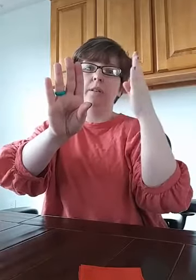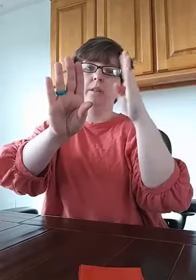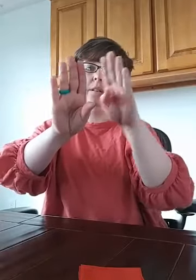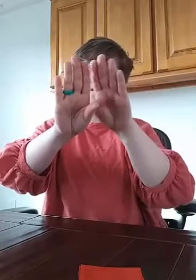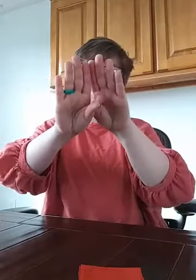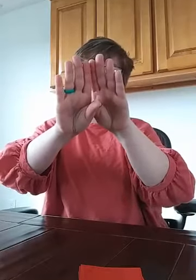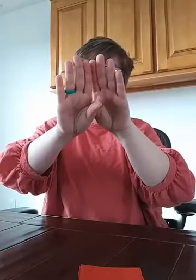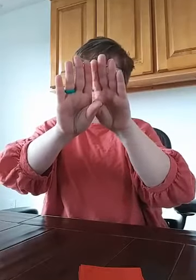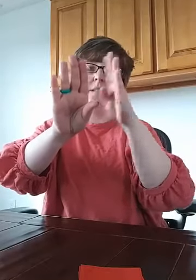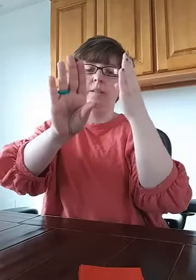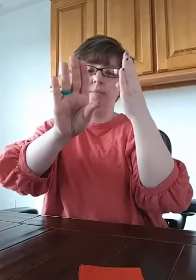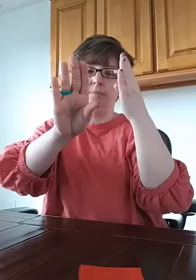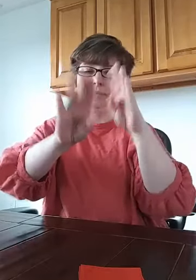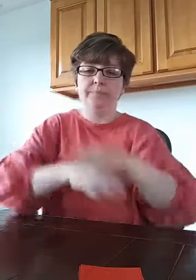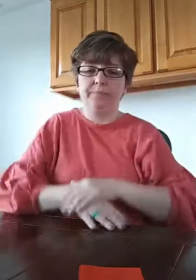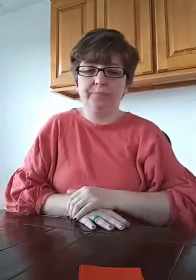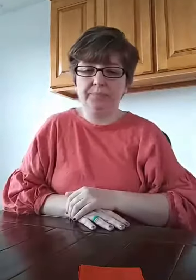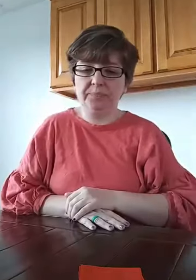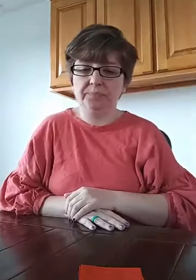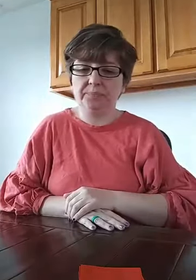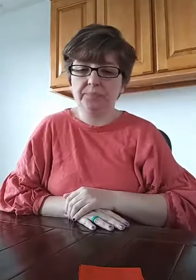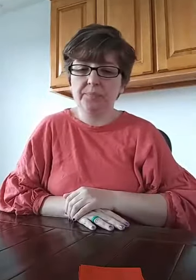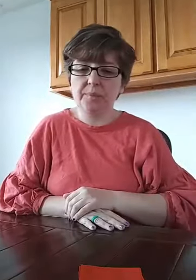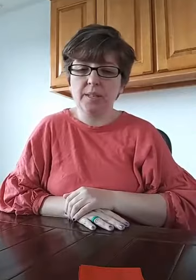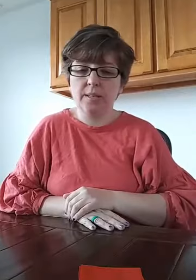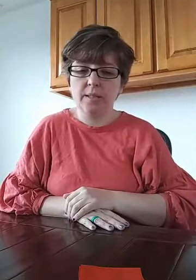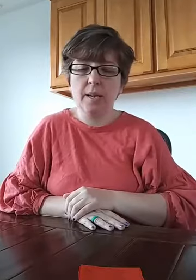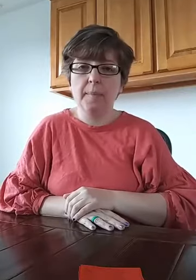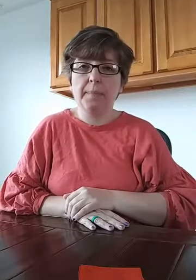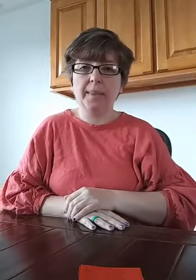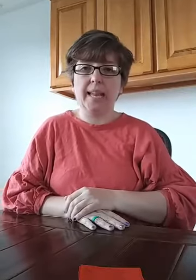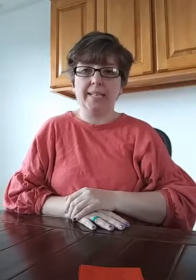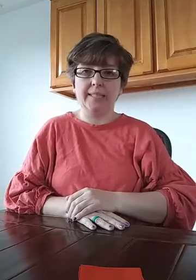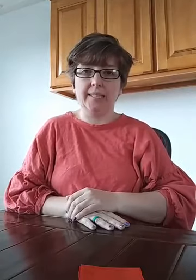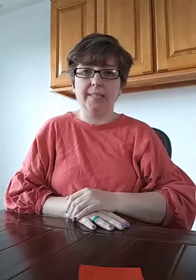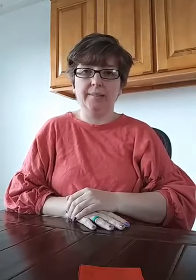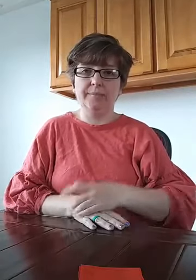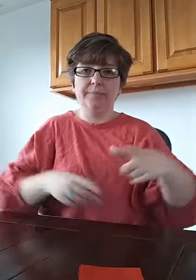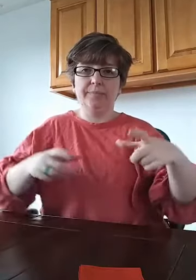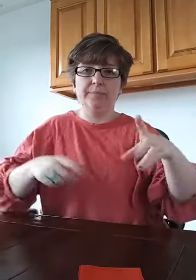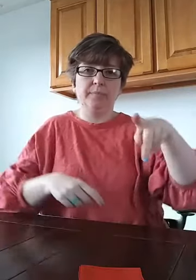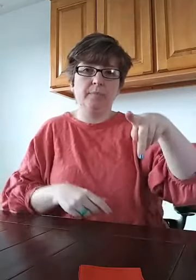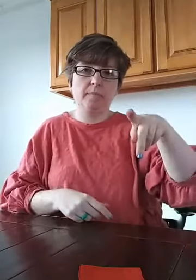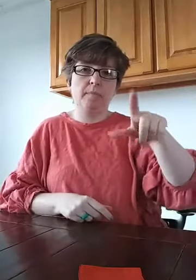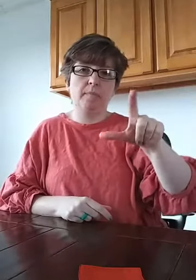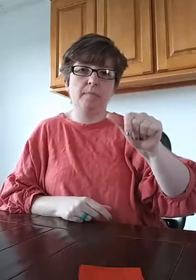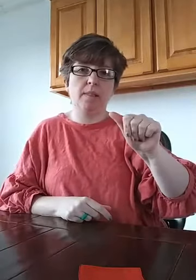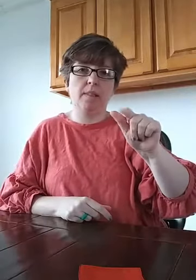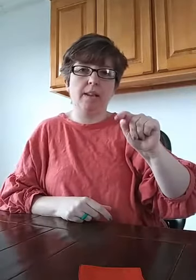plate plate